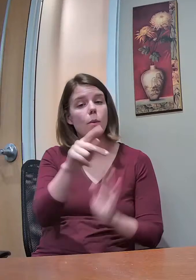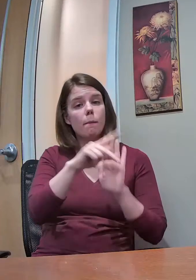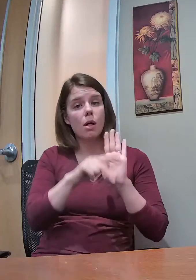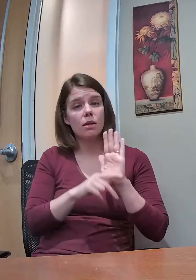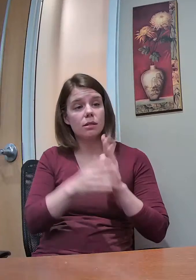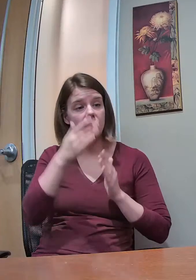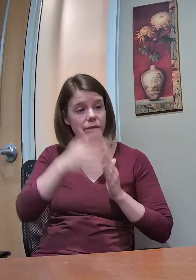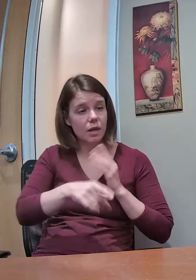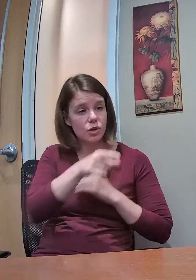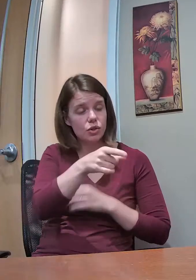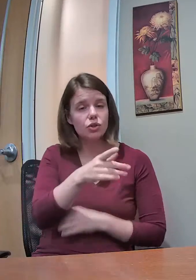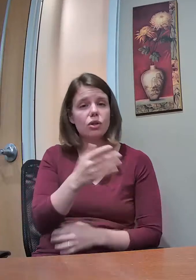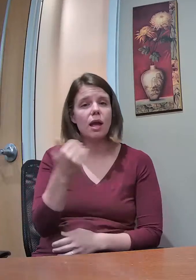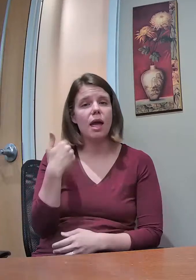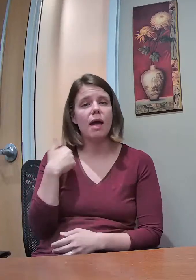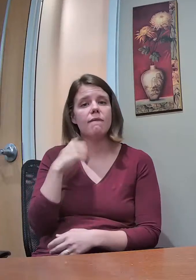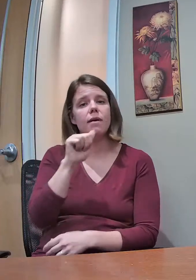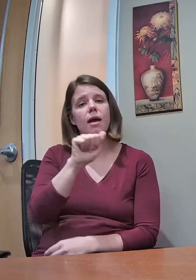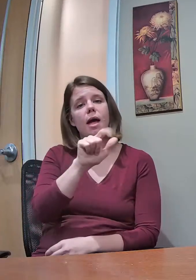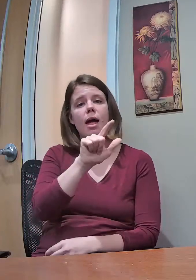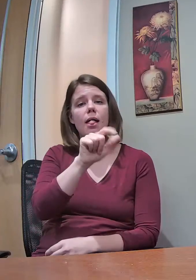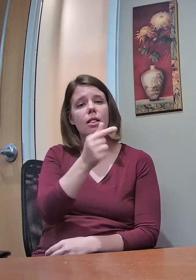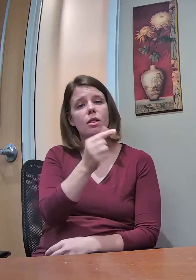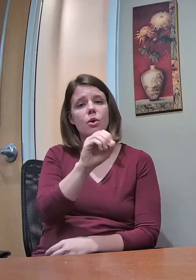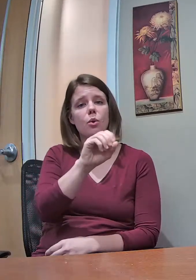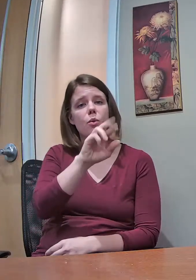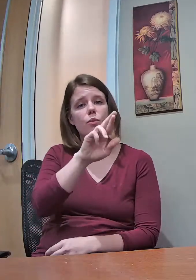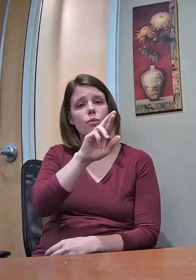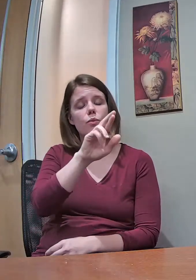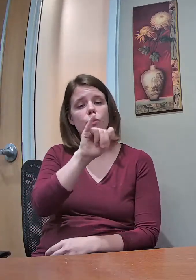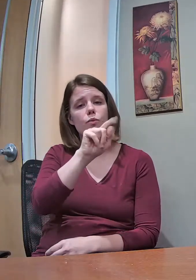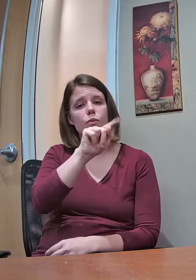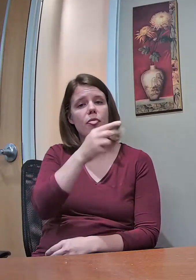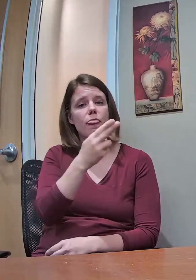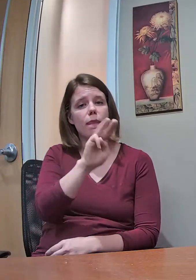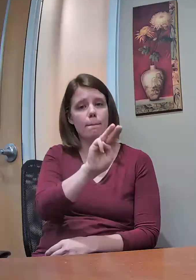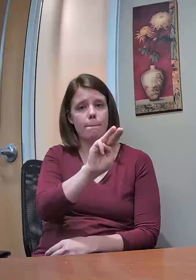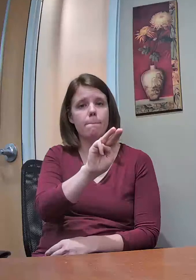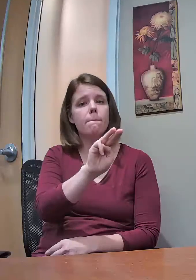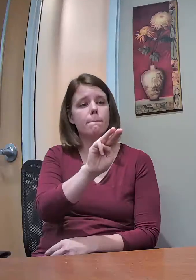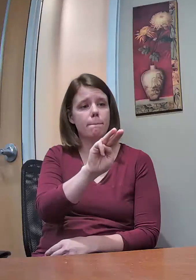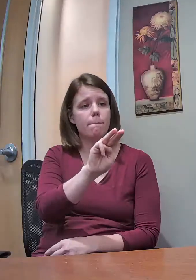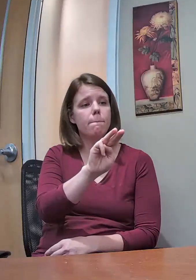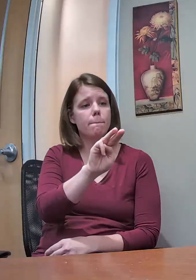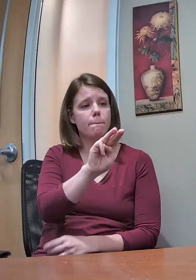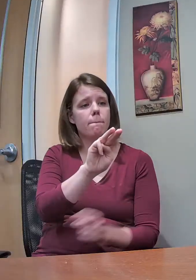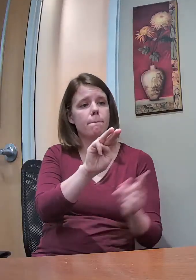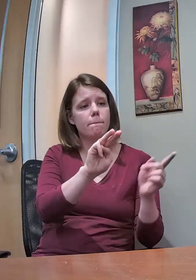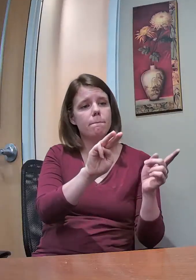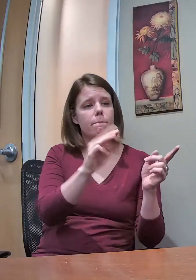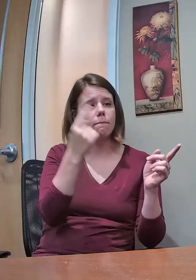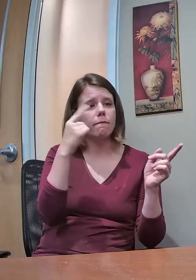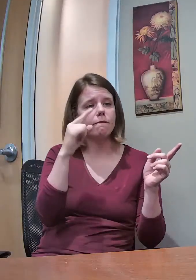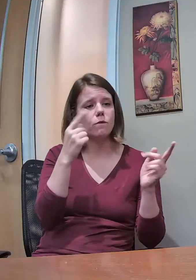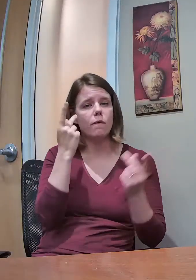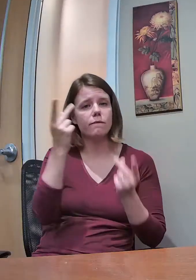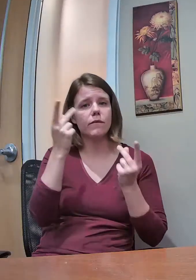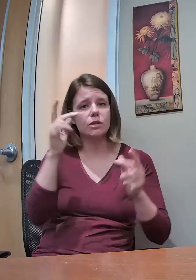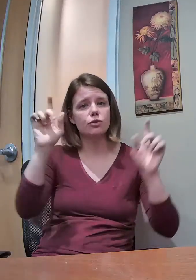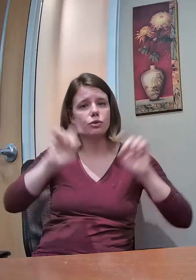an algorithm of how the visitor testing during non-outbreak